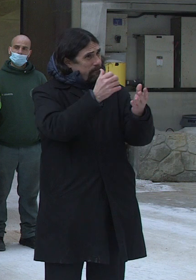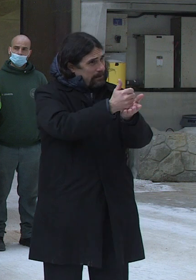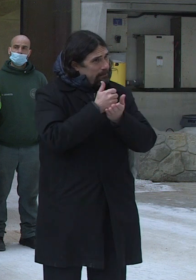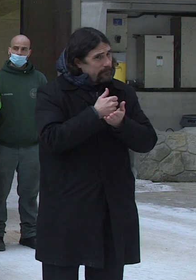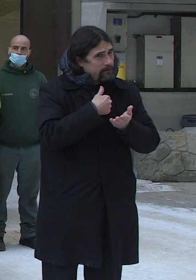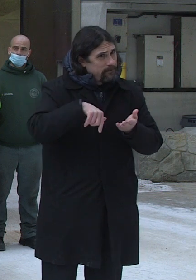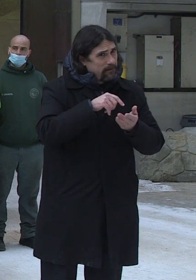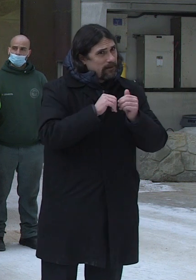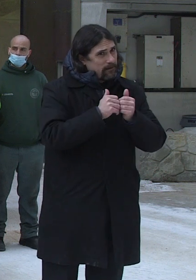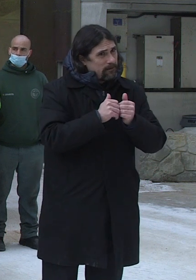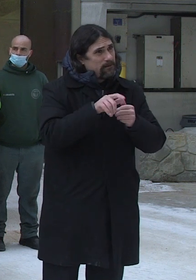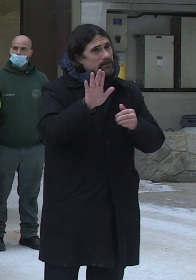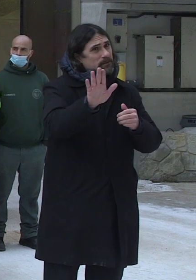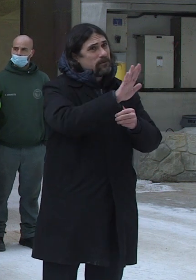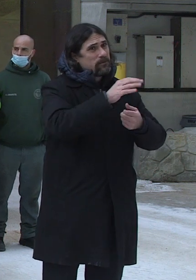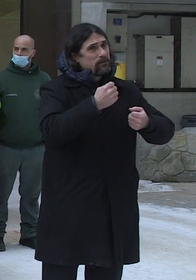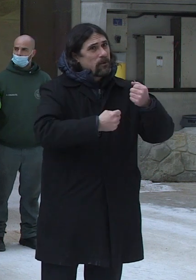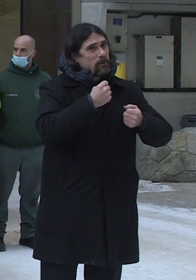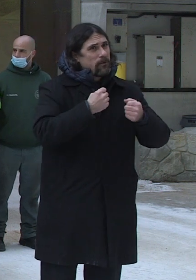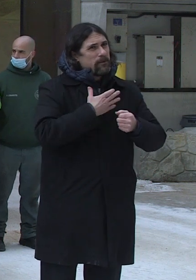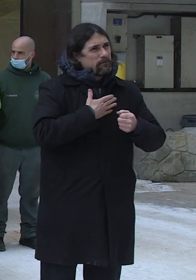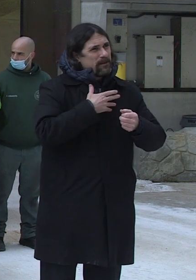in. So we're asking all residents to think about that,